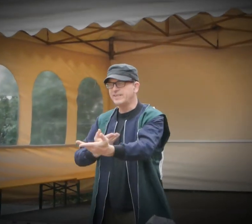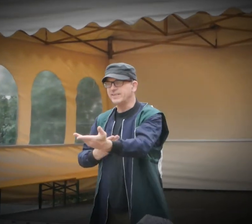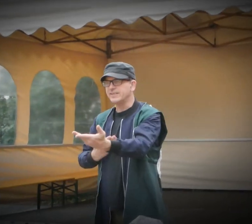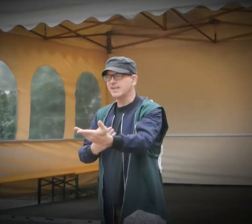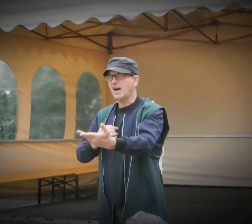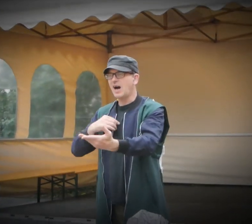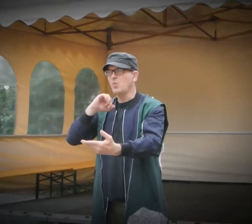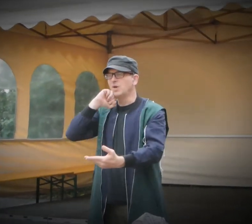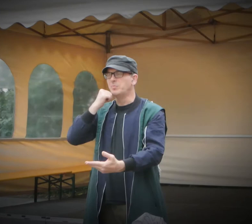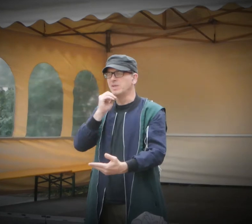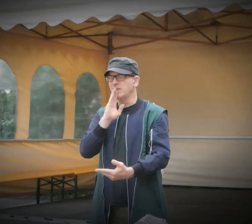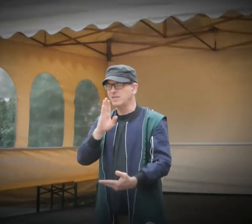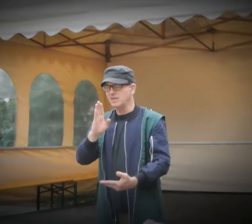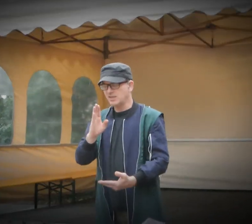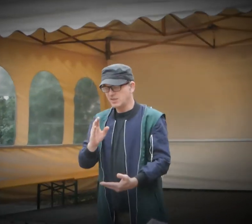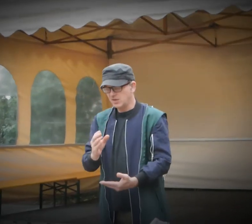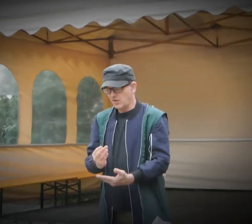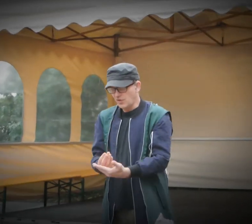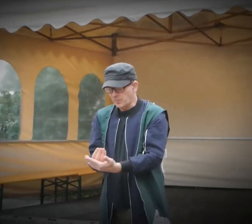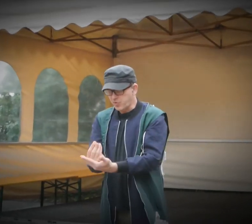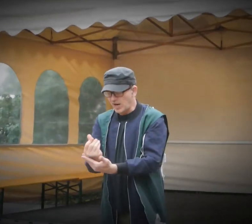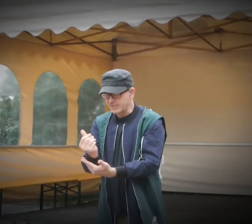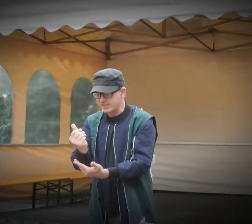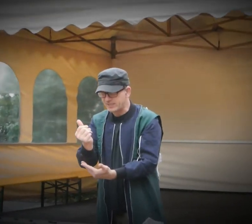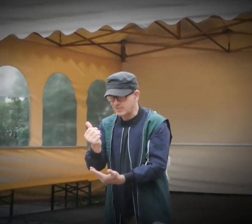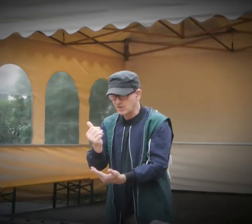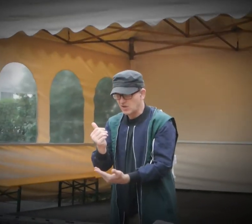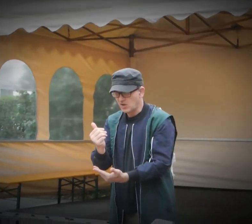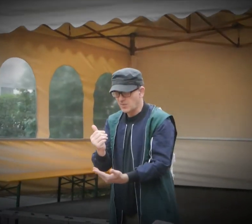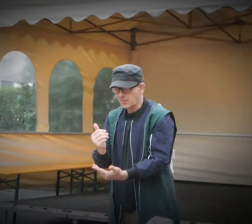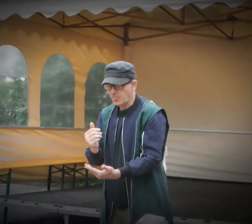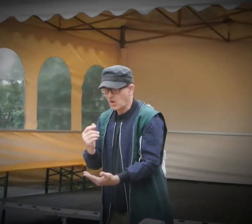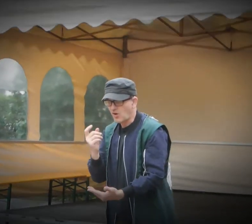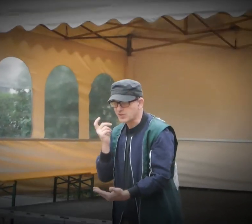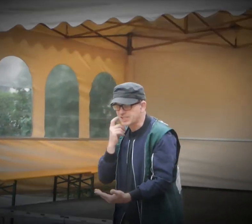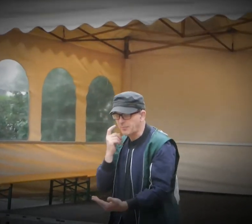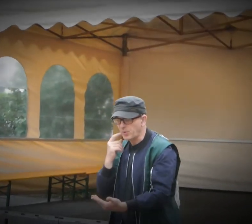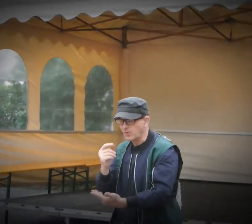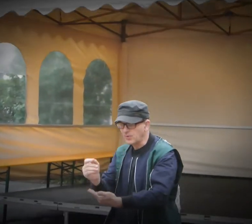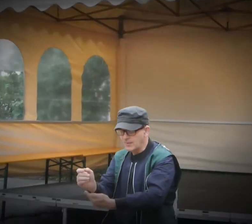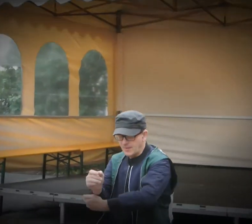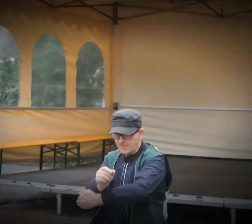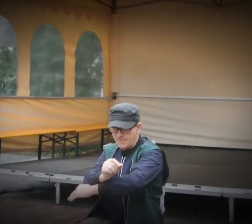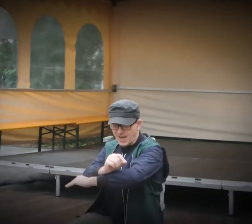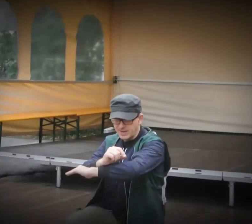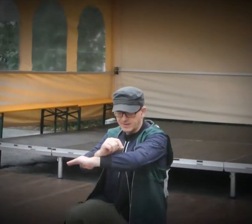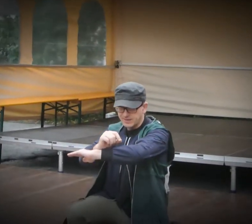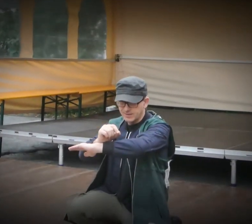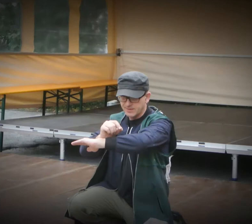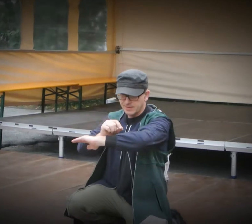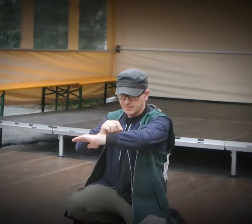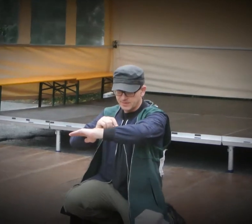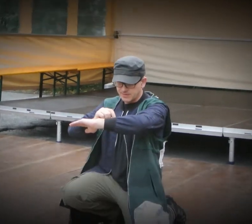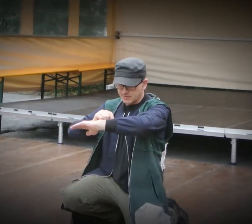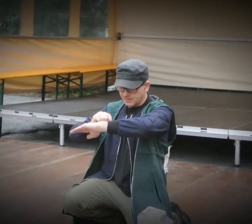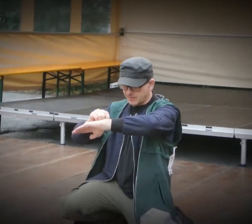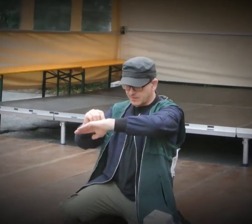Traded I will be for the price of a simple pen.